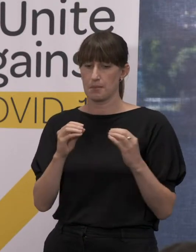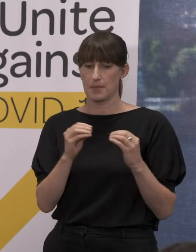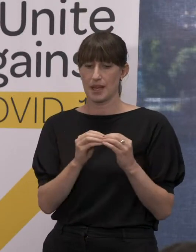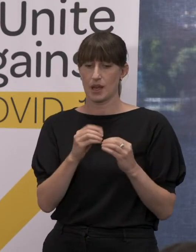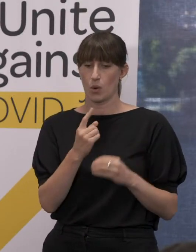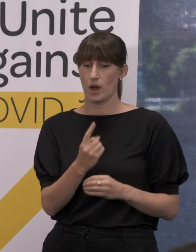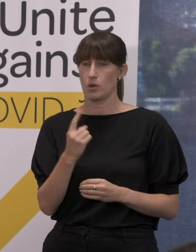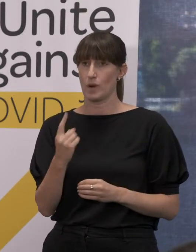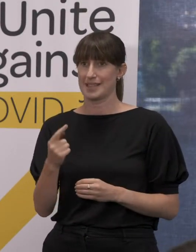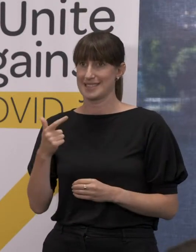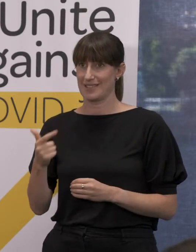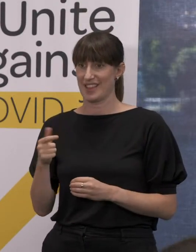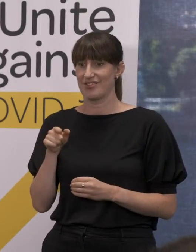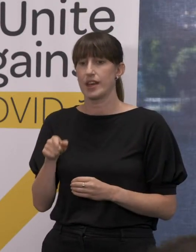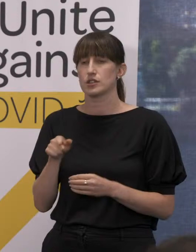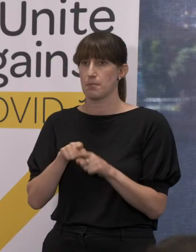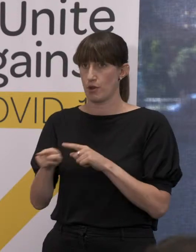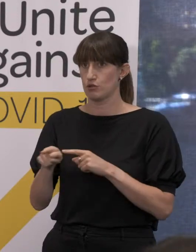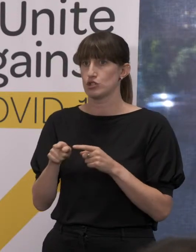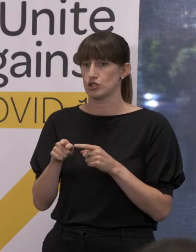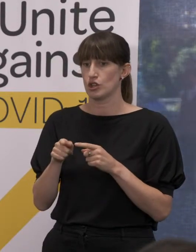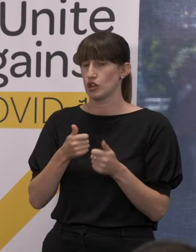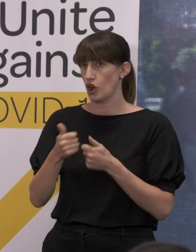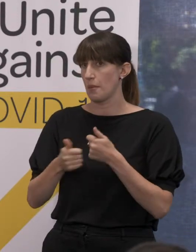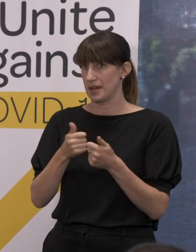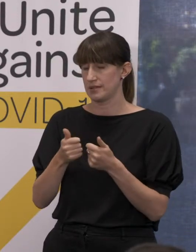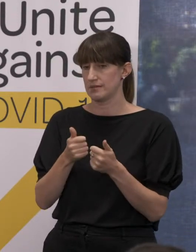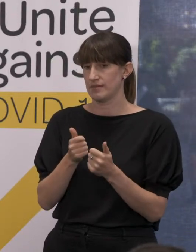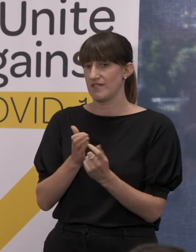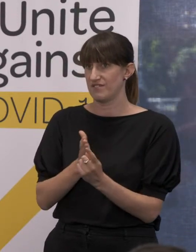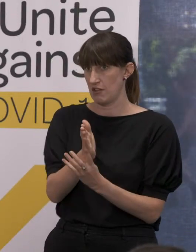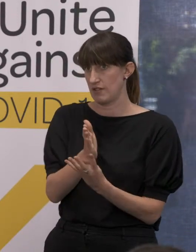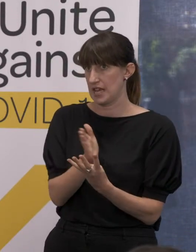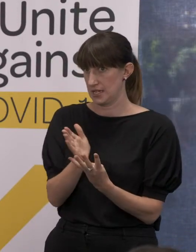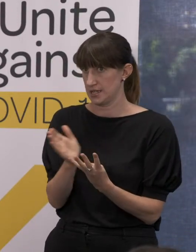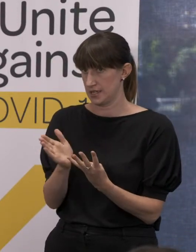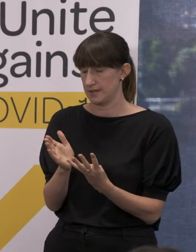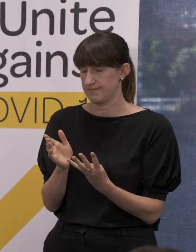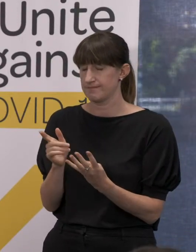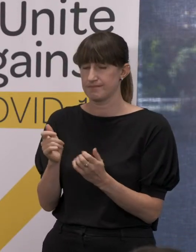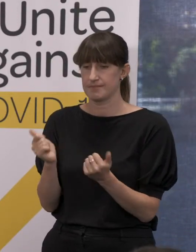which we know is very common in India. And we've not had any